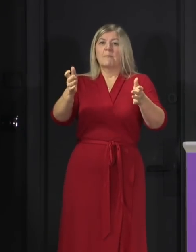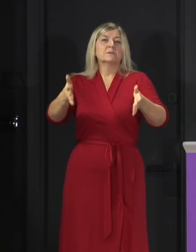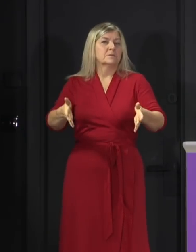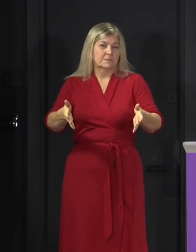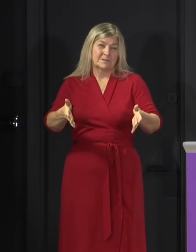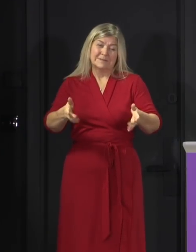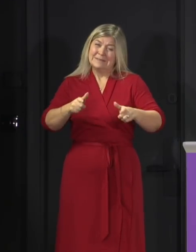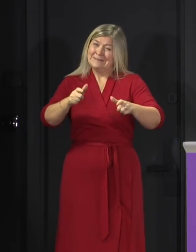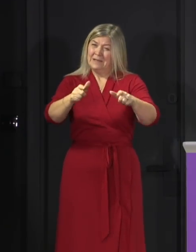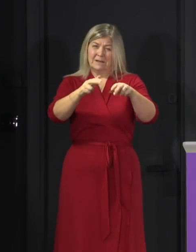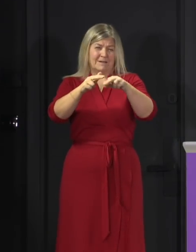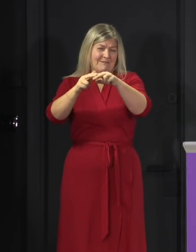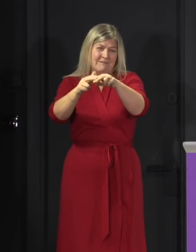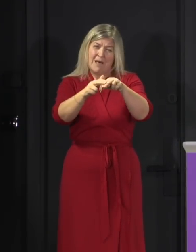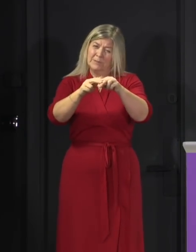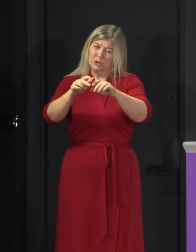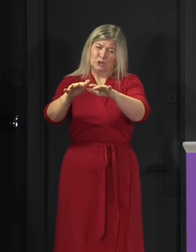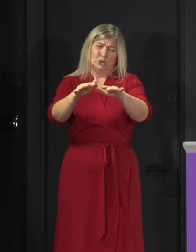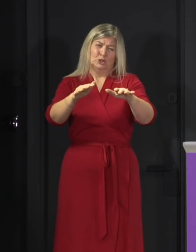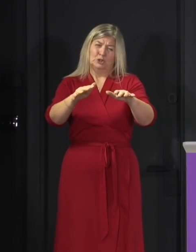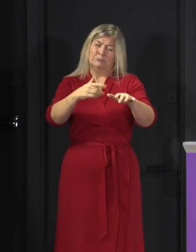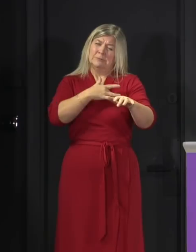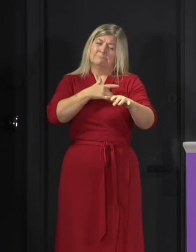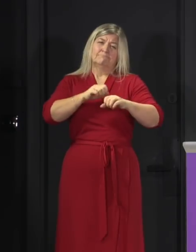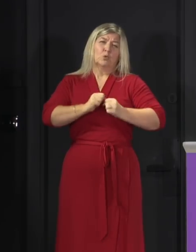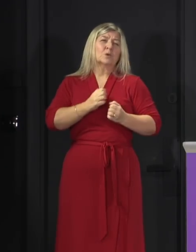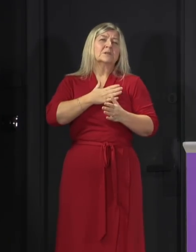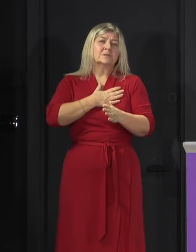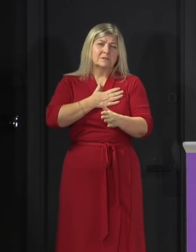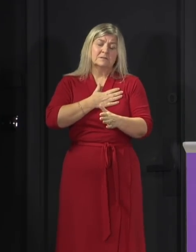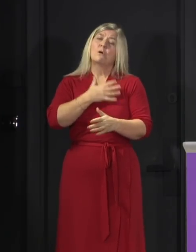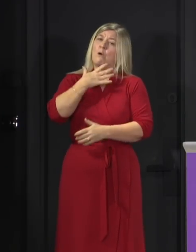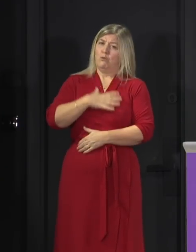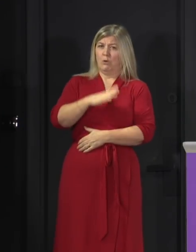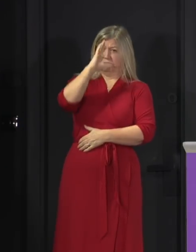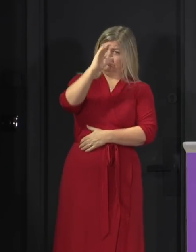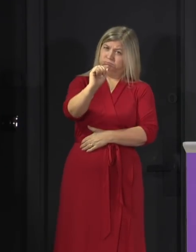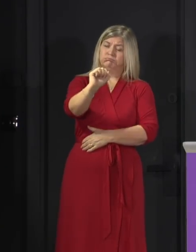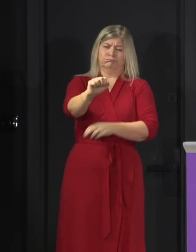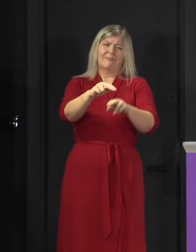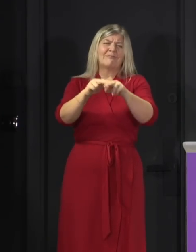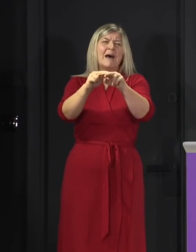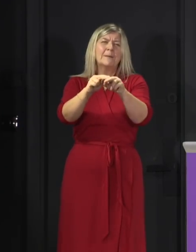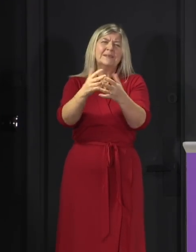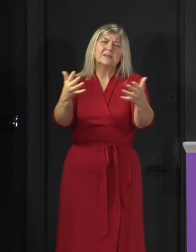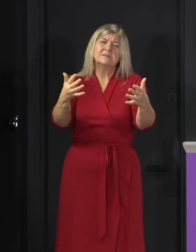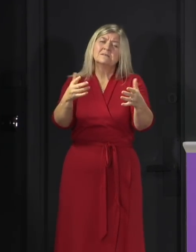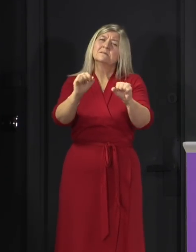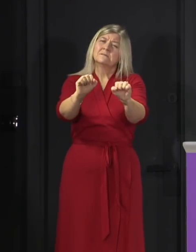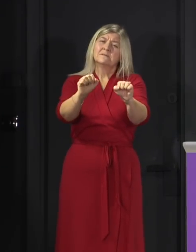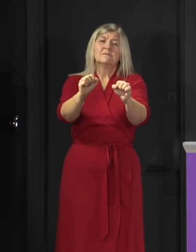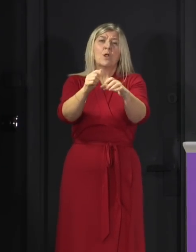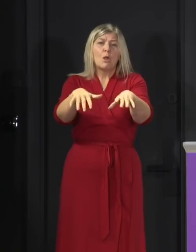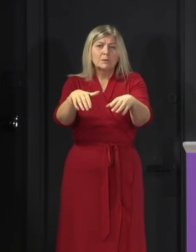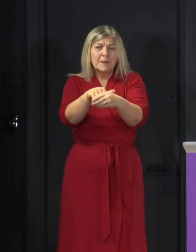causes heartbreak to families across the country, and I want again to send my condolences to everyone who has suffered loss as a